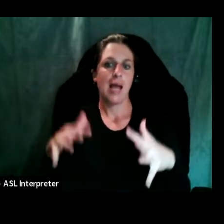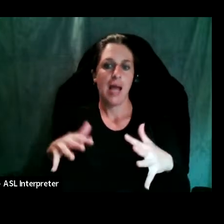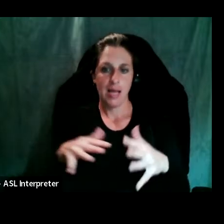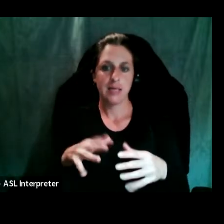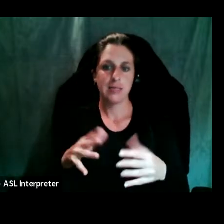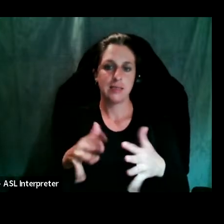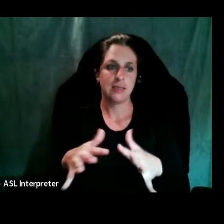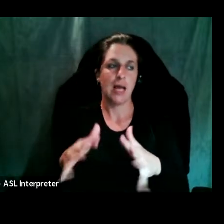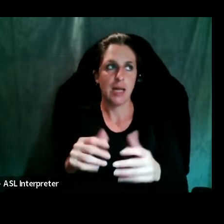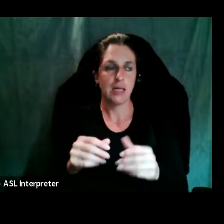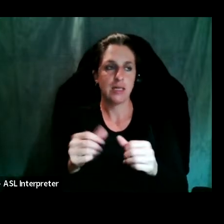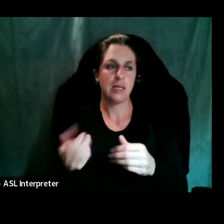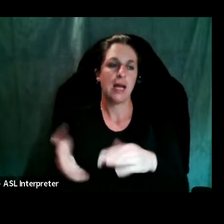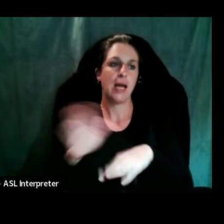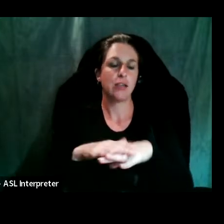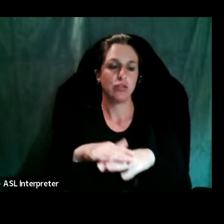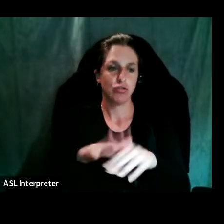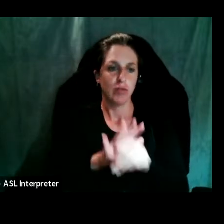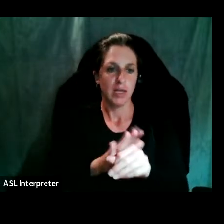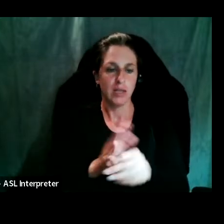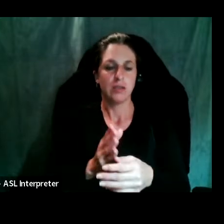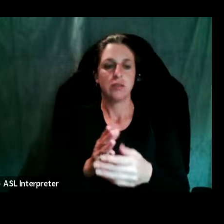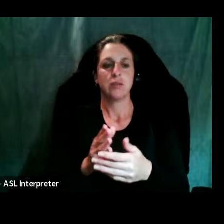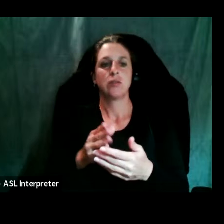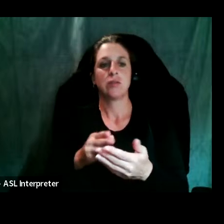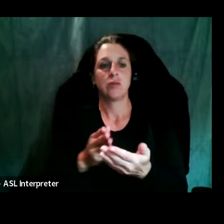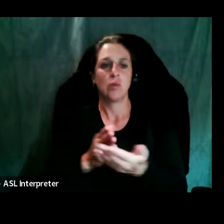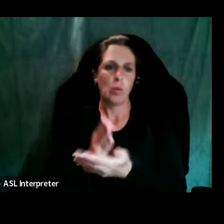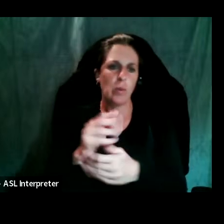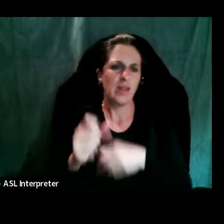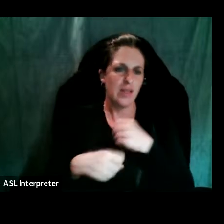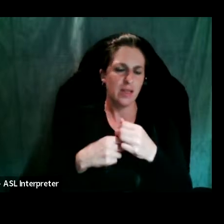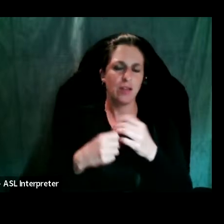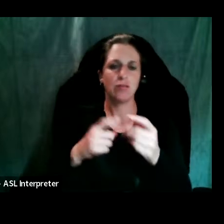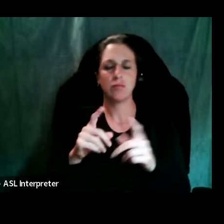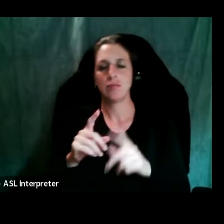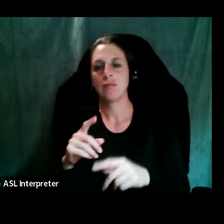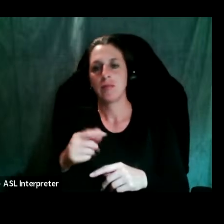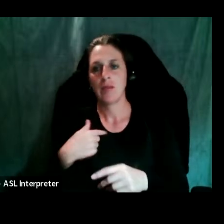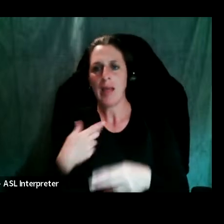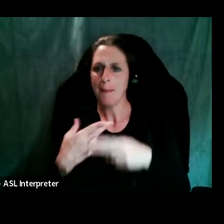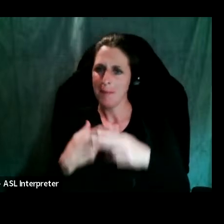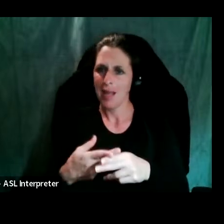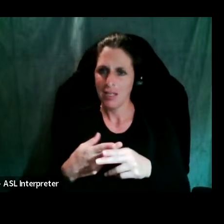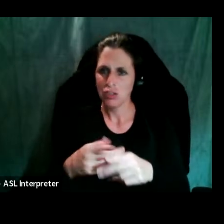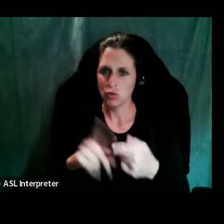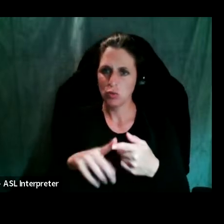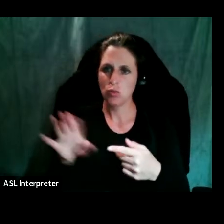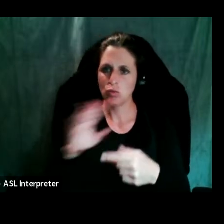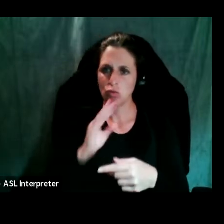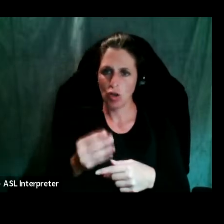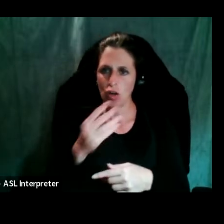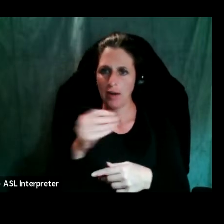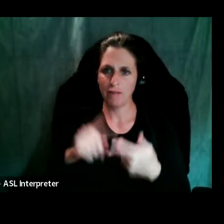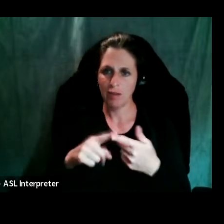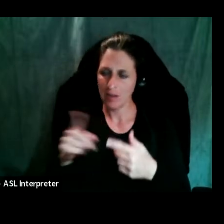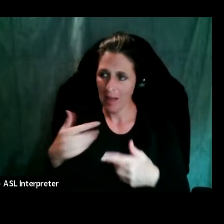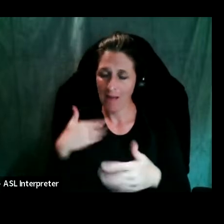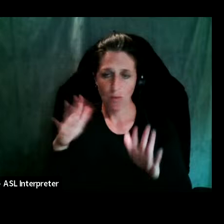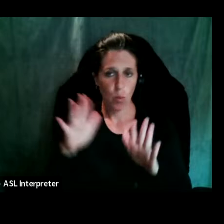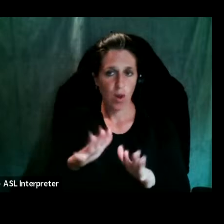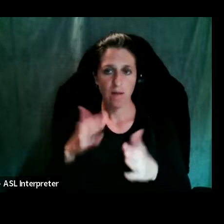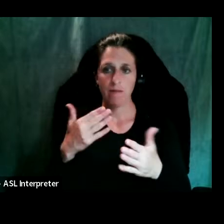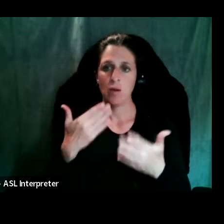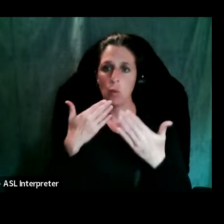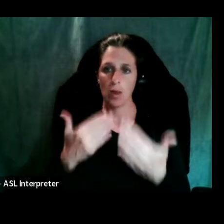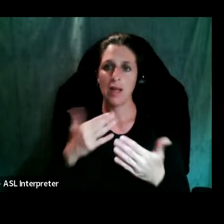the year and throughout the year. And so I kept mentioning to my daughter and her friends that there's the wonderful wellness center at Cappuccino. And I